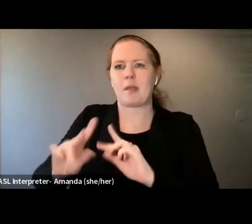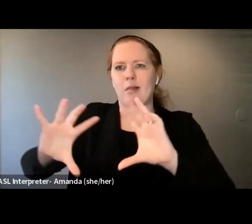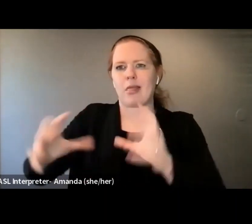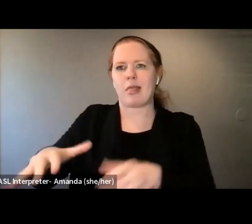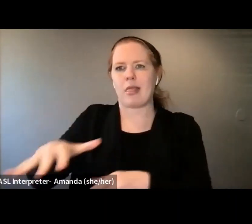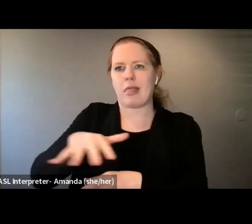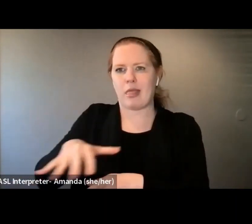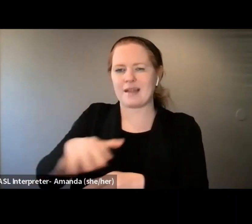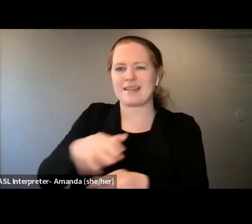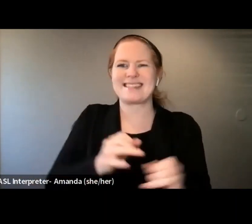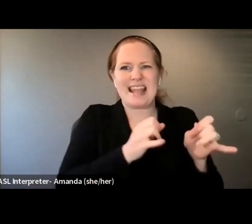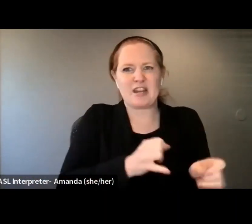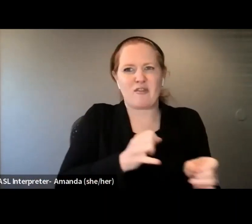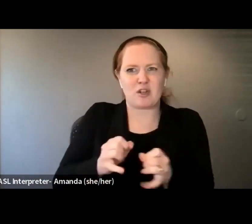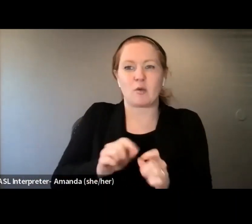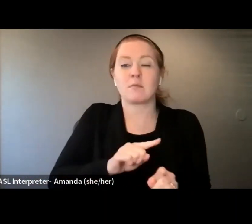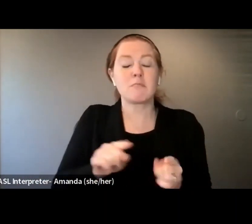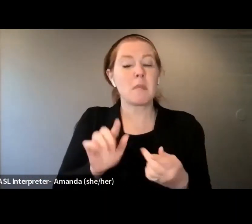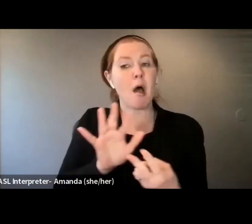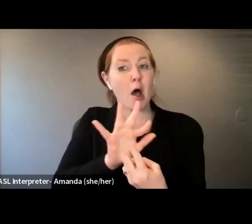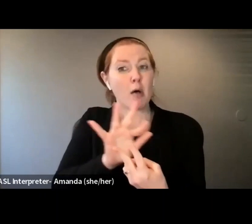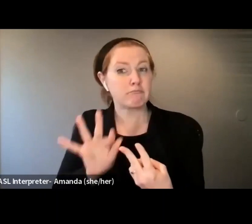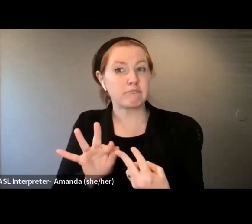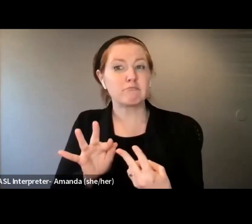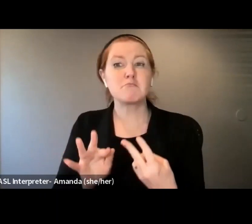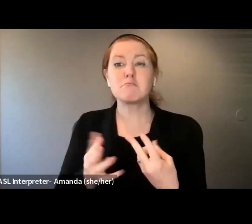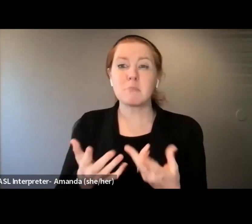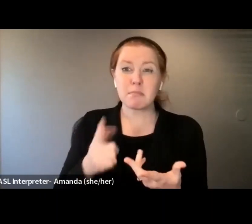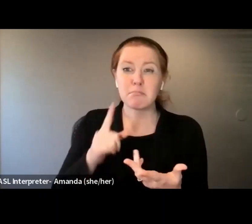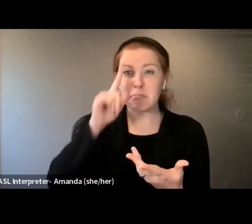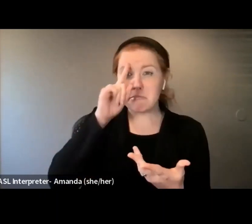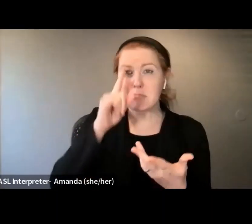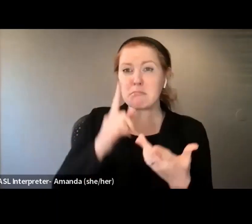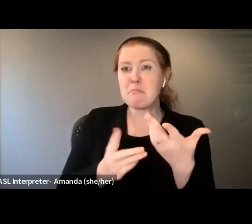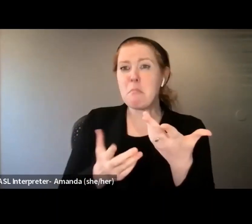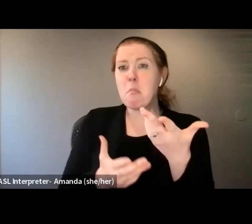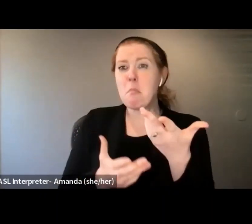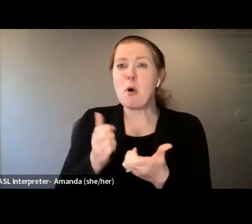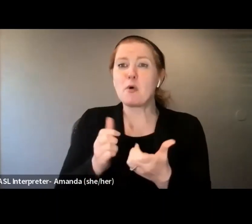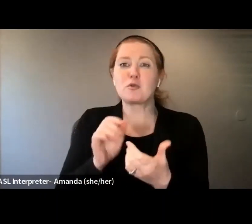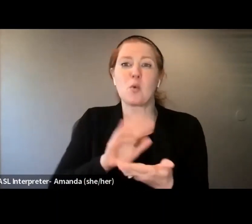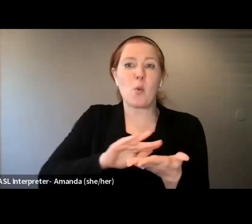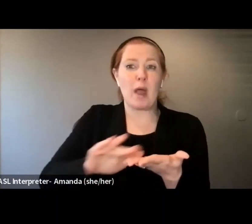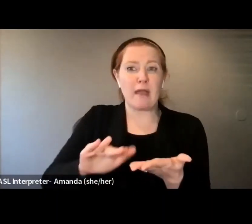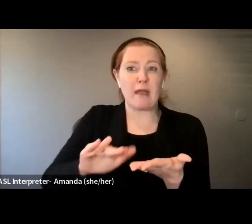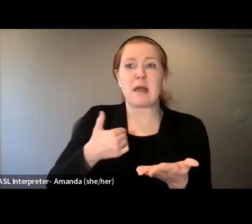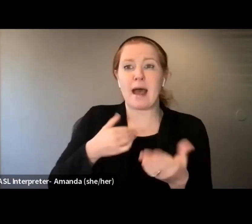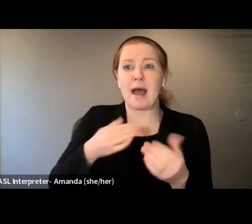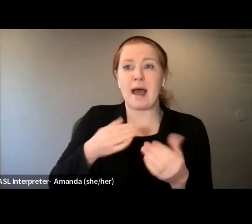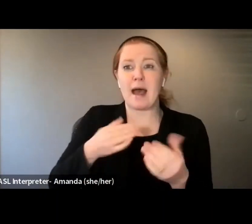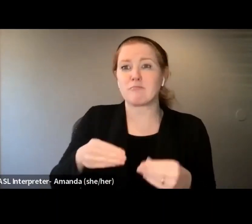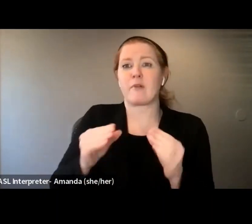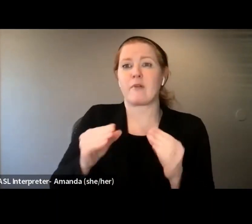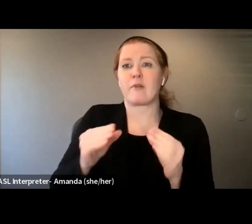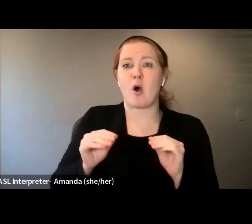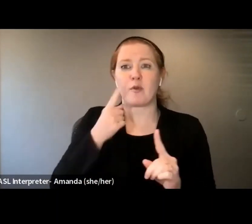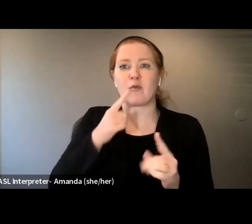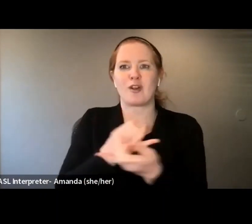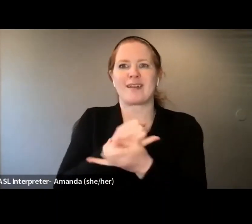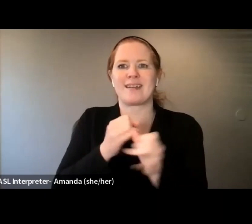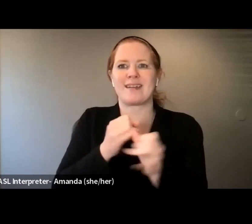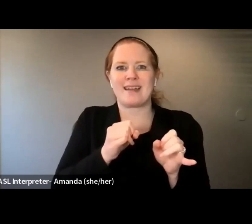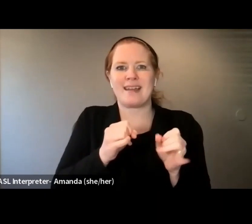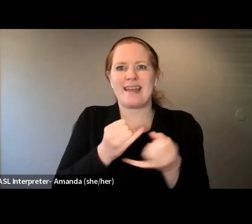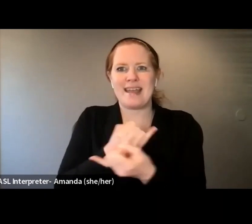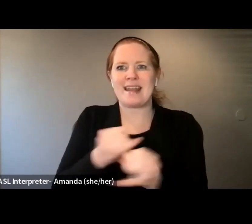again, this is something that's optional, but I would say most waivers do offer opportunities for independent advocacy.